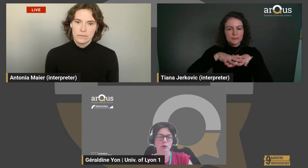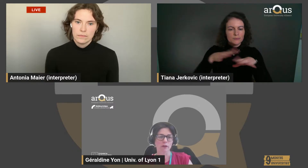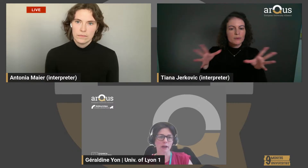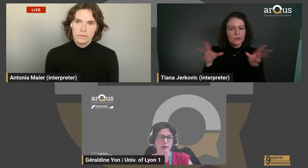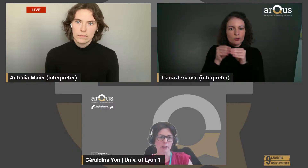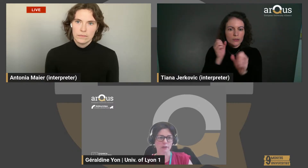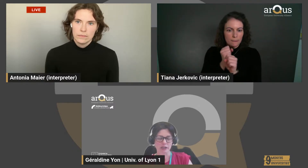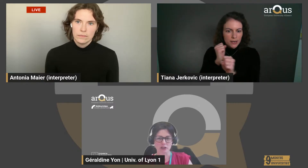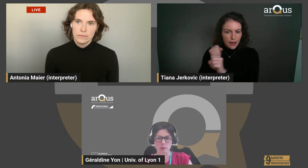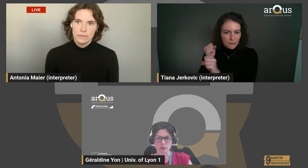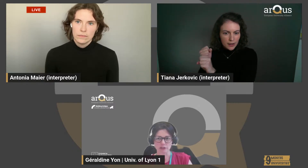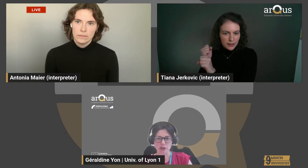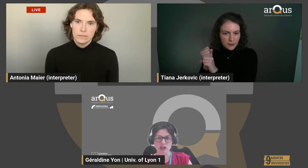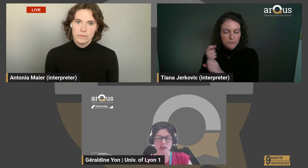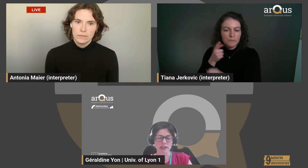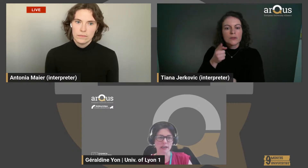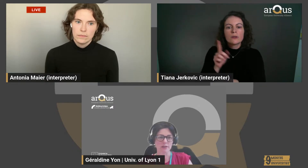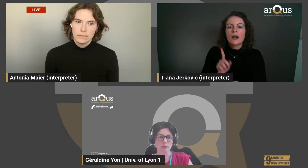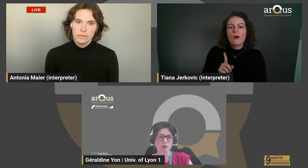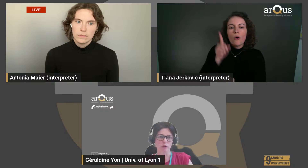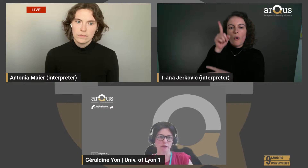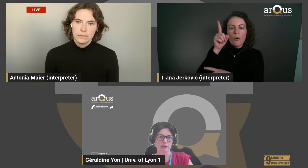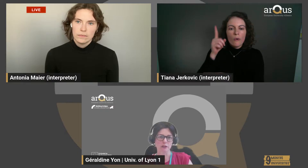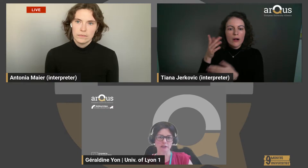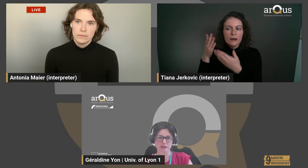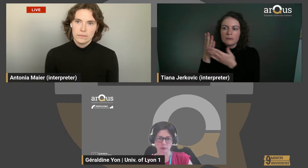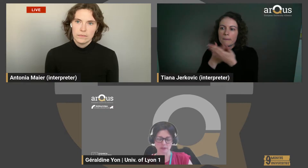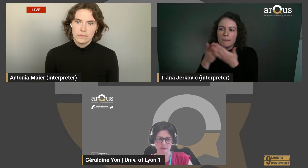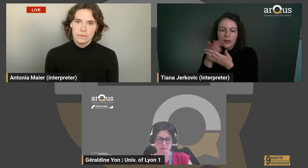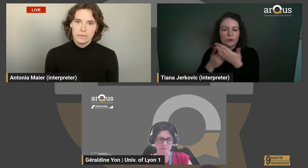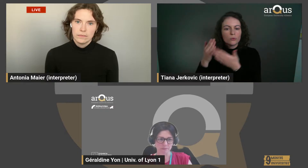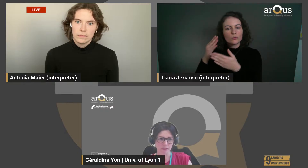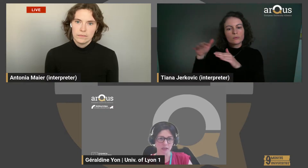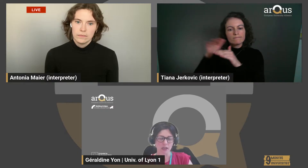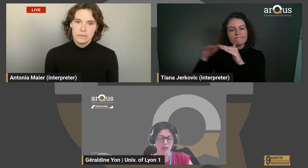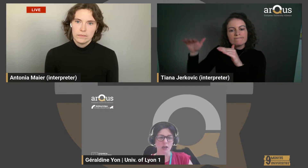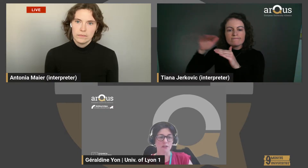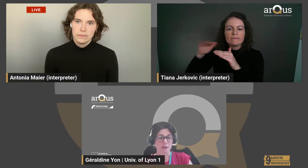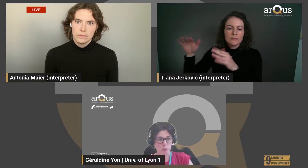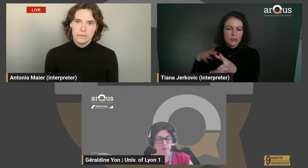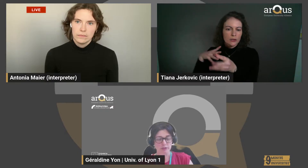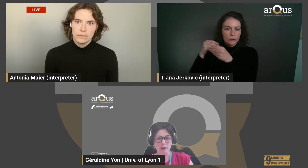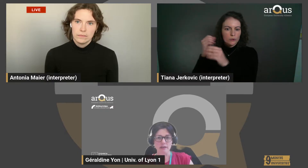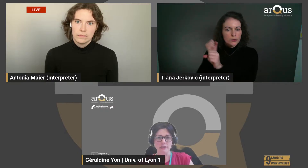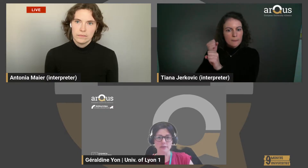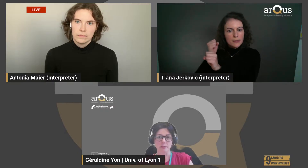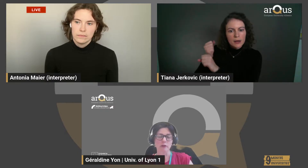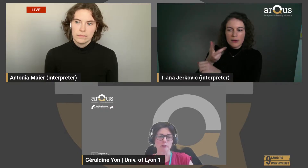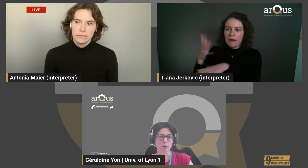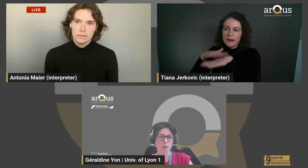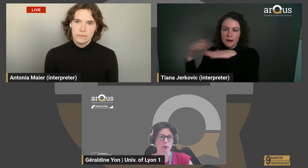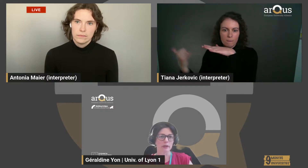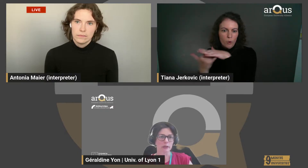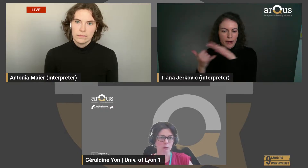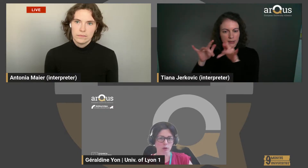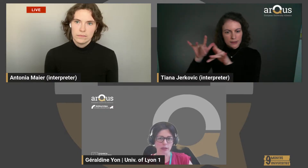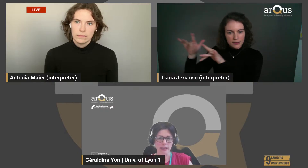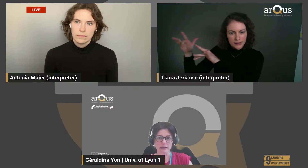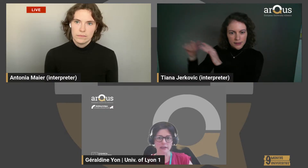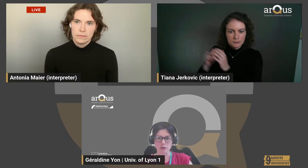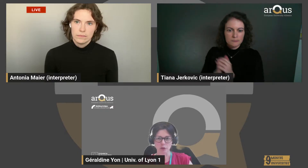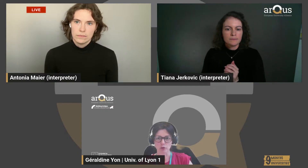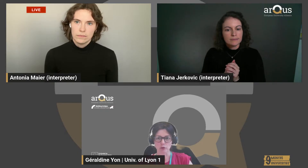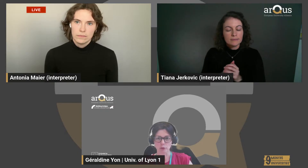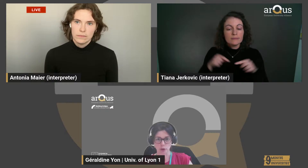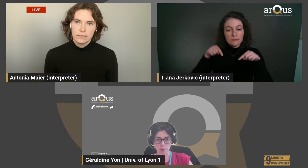the role of higher education and research and mutual fields of interest. This webinar is part of the Plurilingual